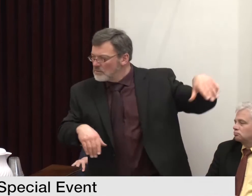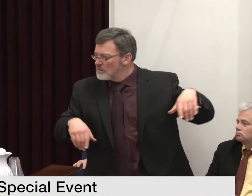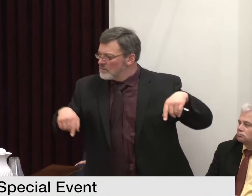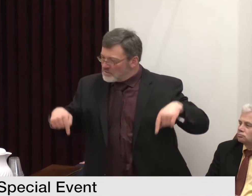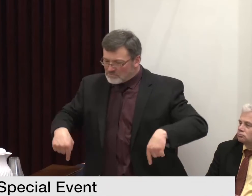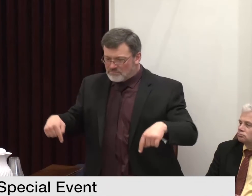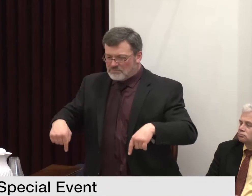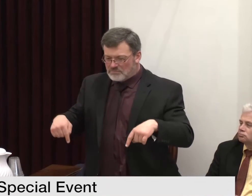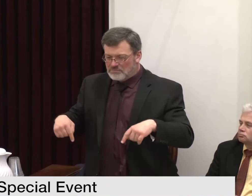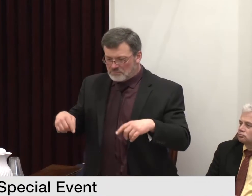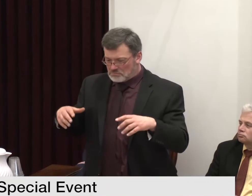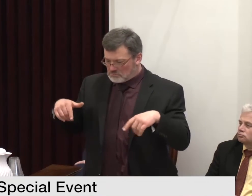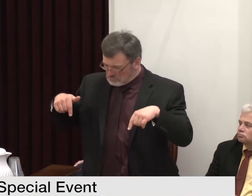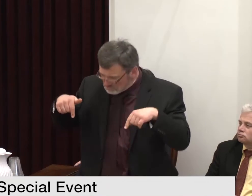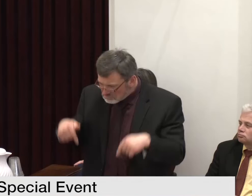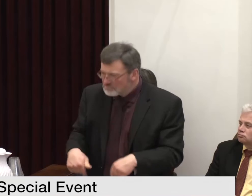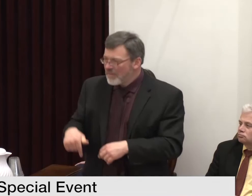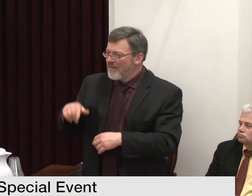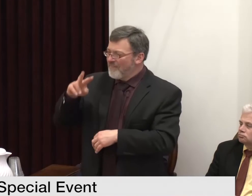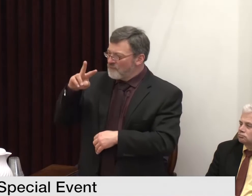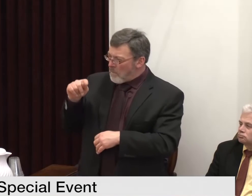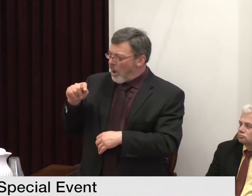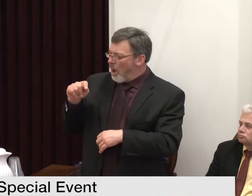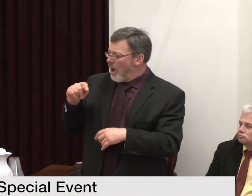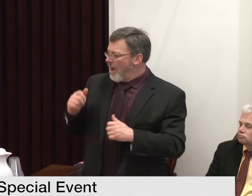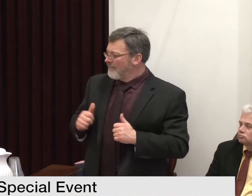There are so many things